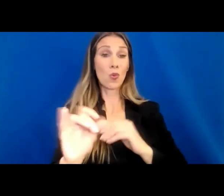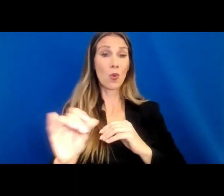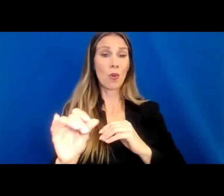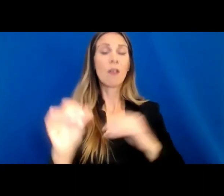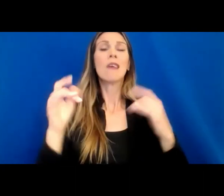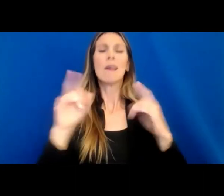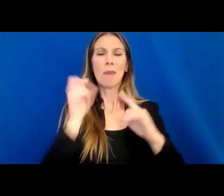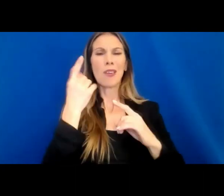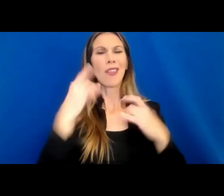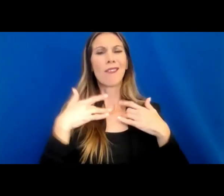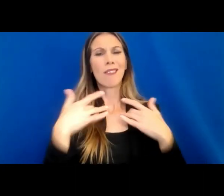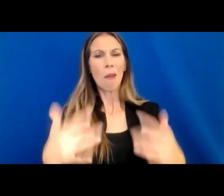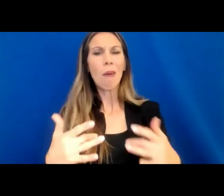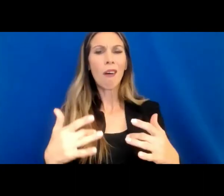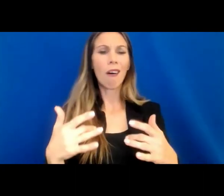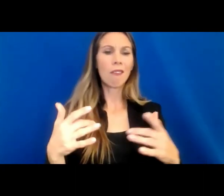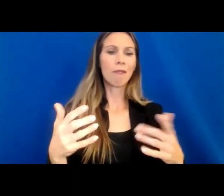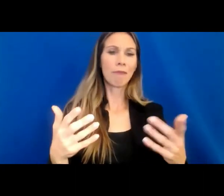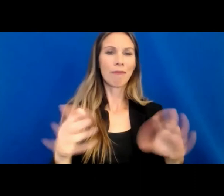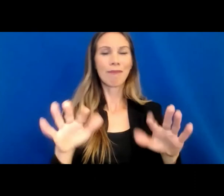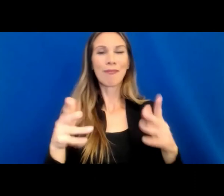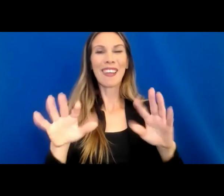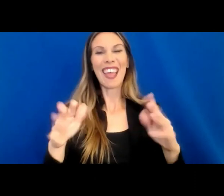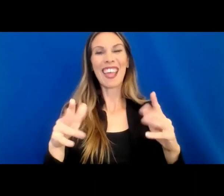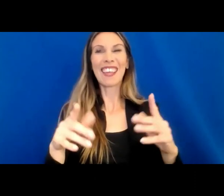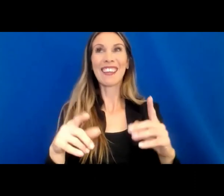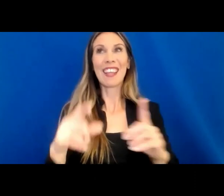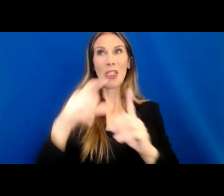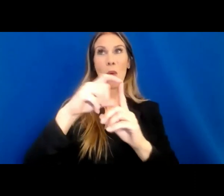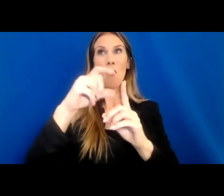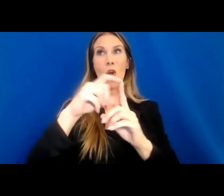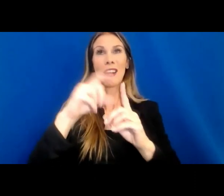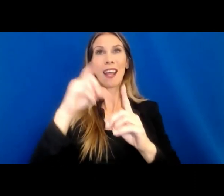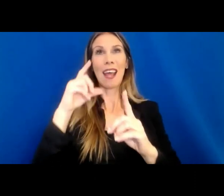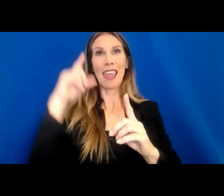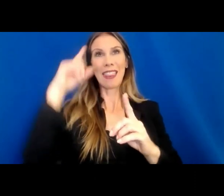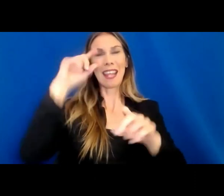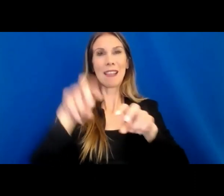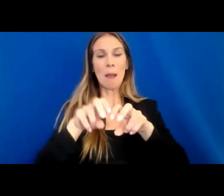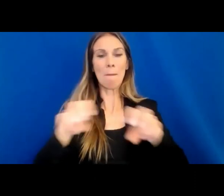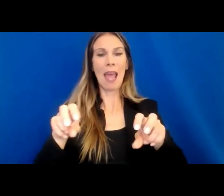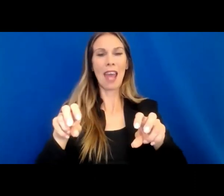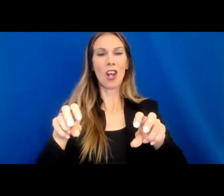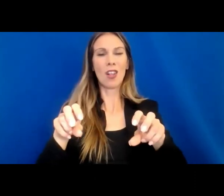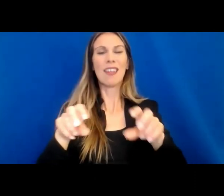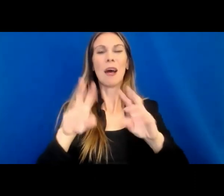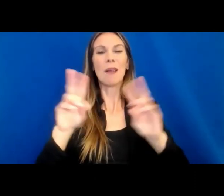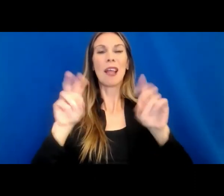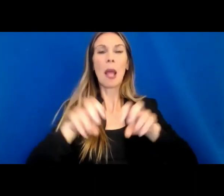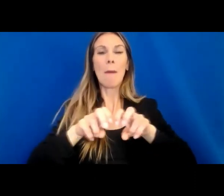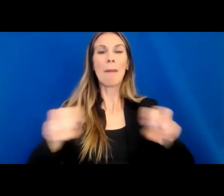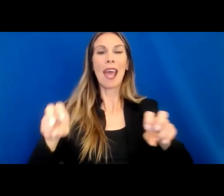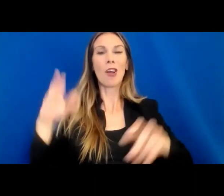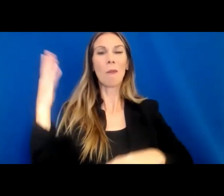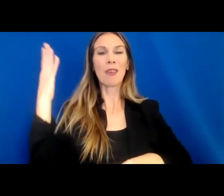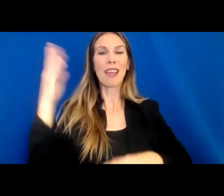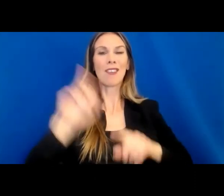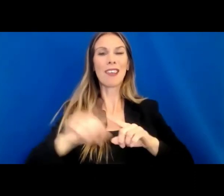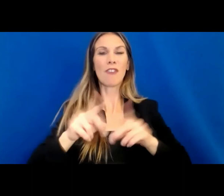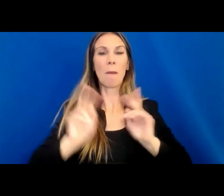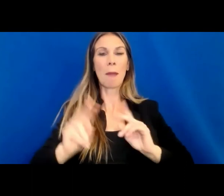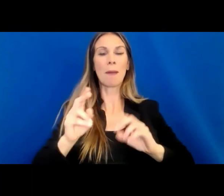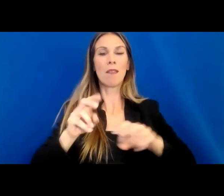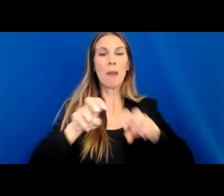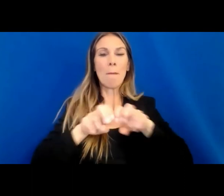typical one is sort of, I guess the word panel crept in, is a panel of presenters, and